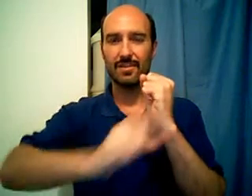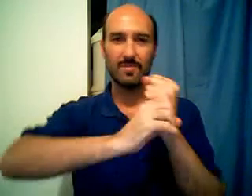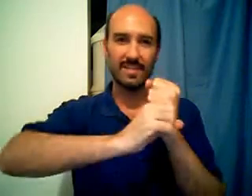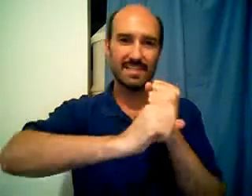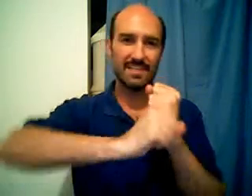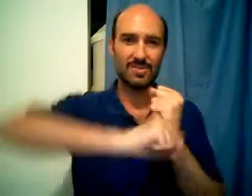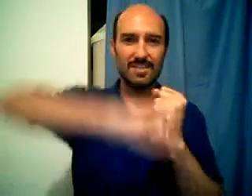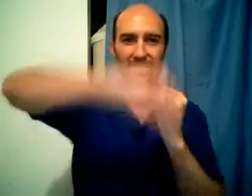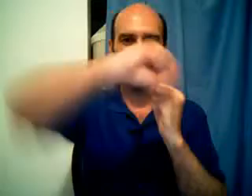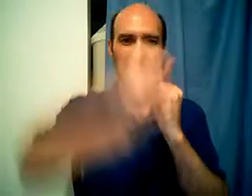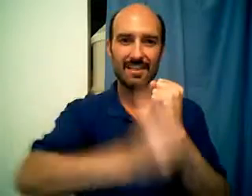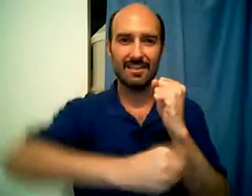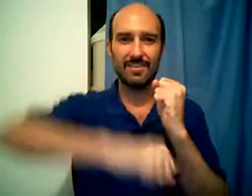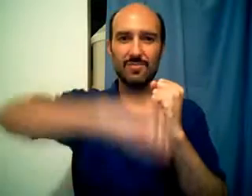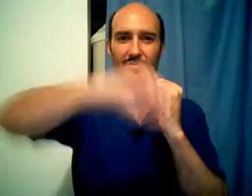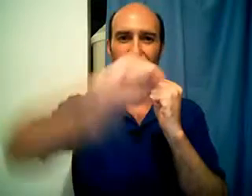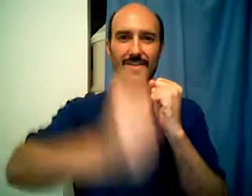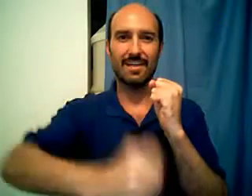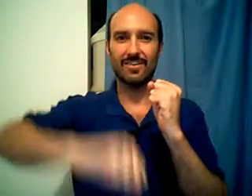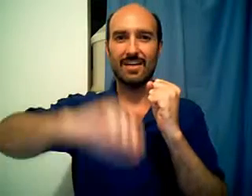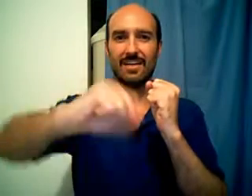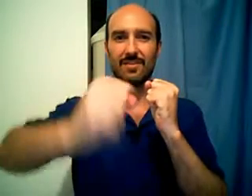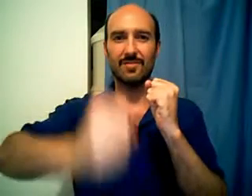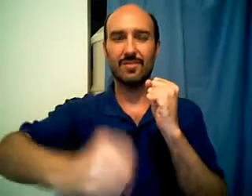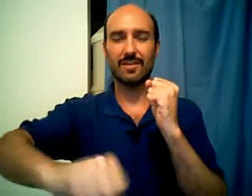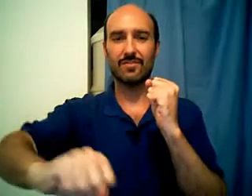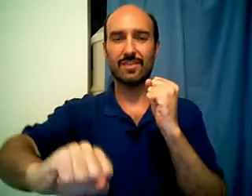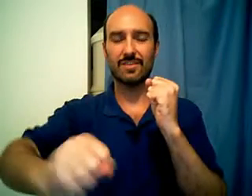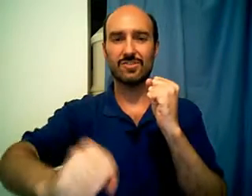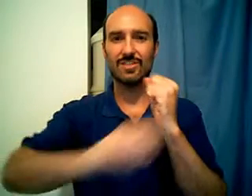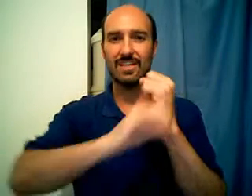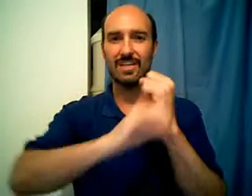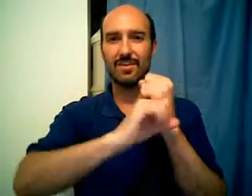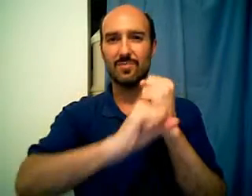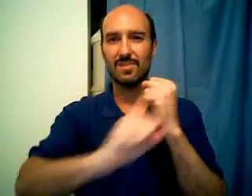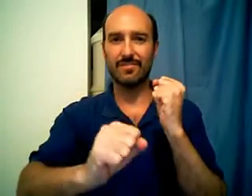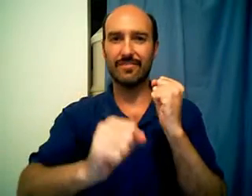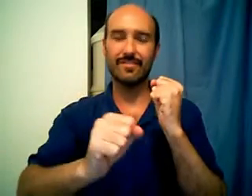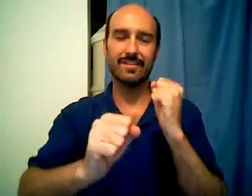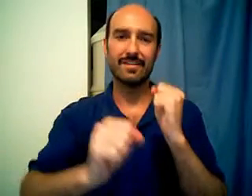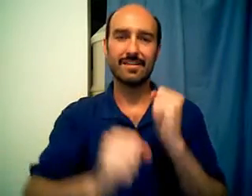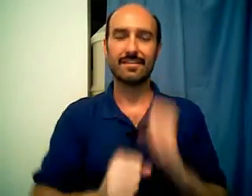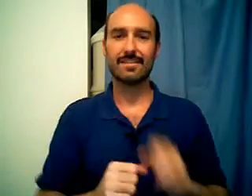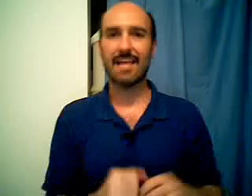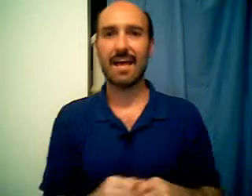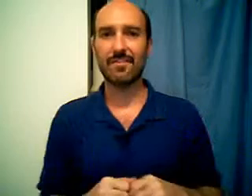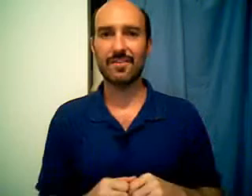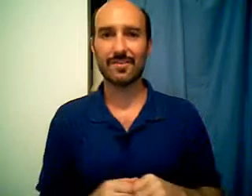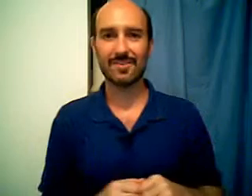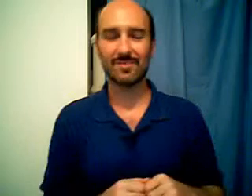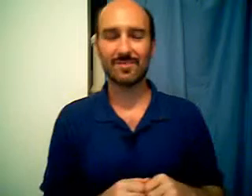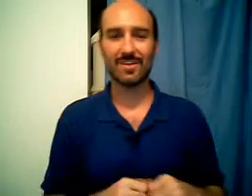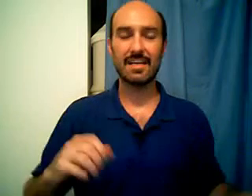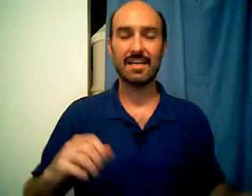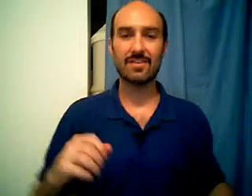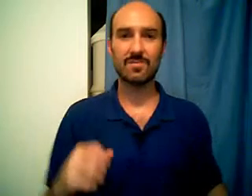somebody exaggerates a lot, then you move your hand a lot. Back and forth, like you're stretching out a piece of taffy or something. Okay, now some